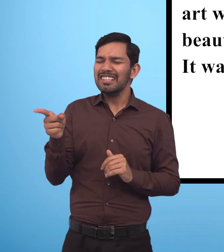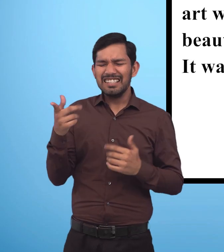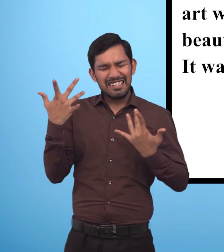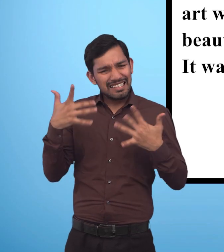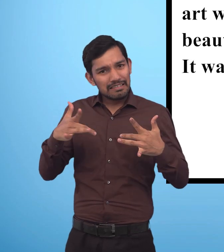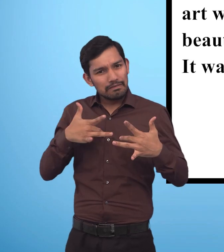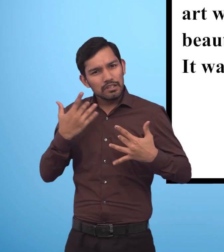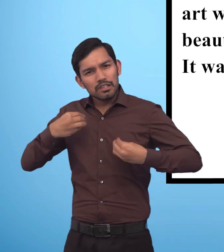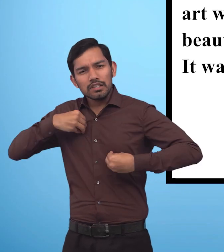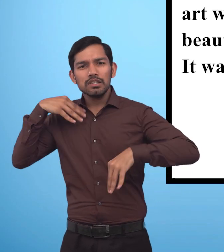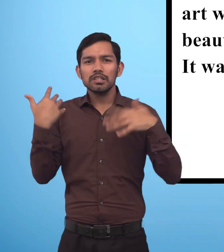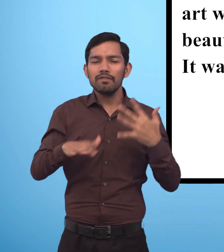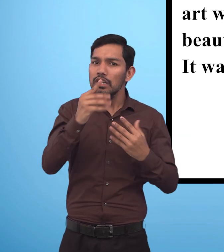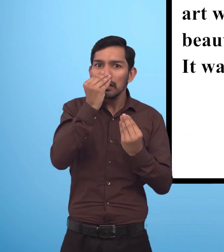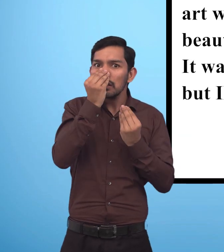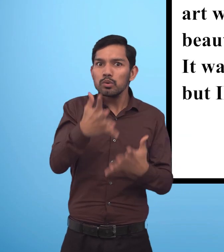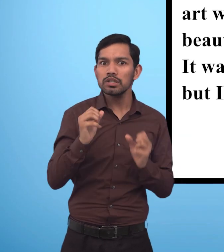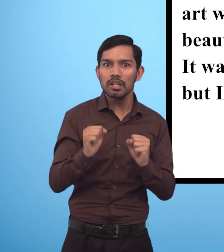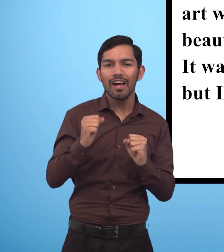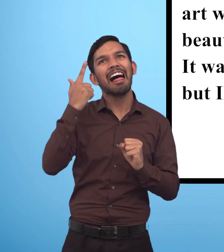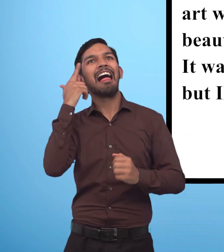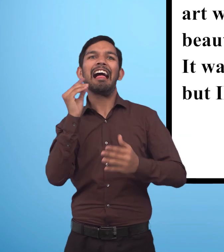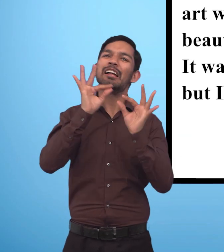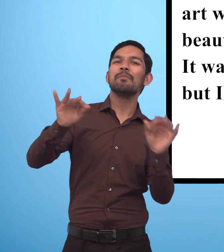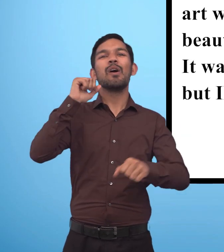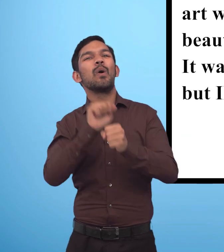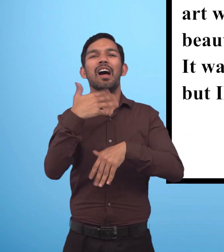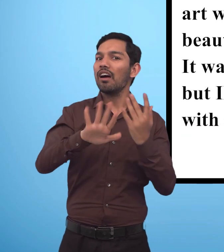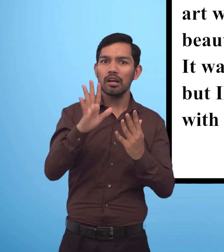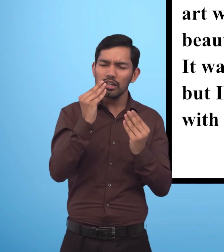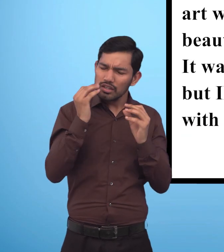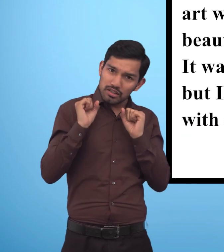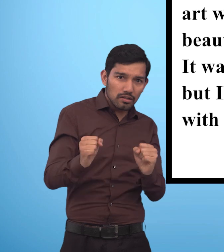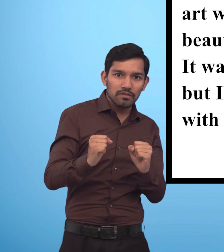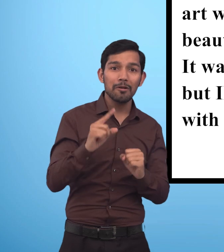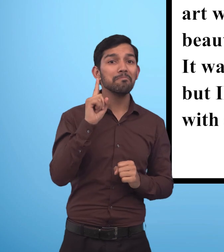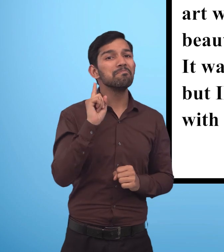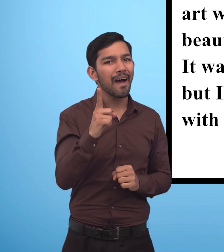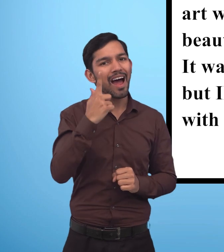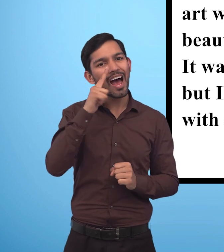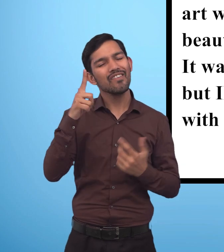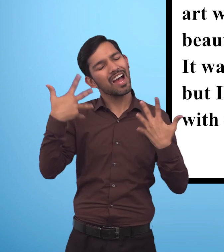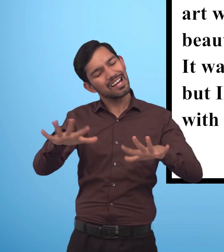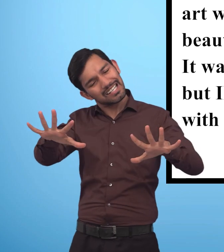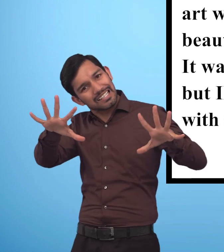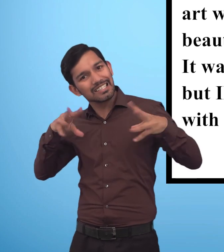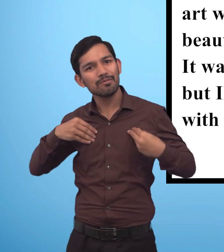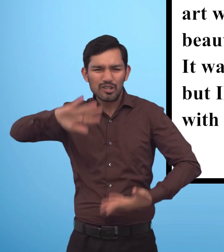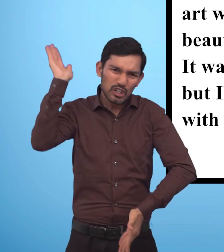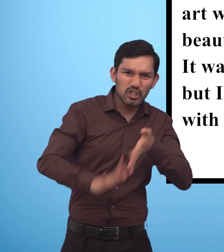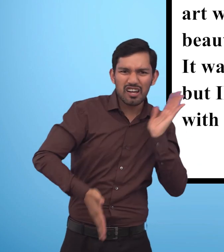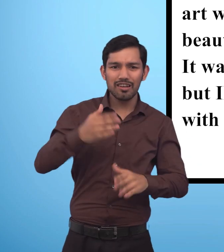It was certainly not an easy task, but Ila accepted the challenge with determination.